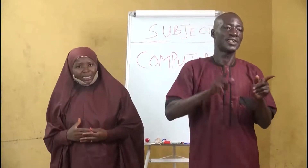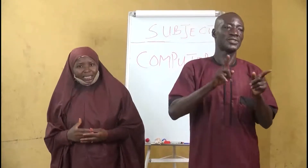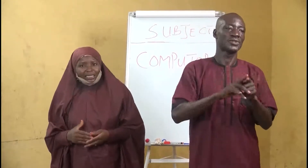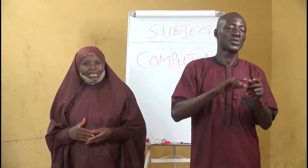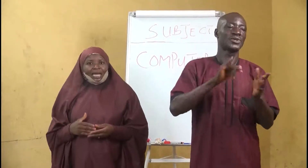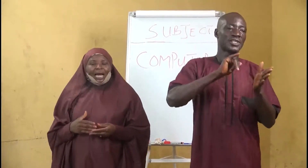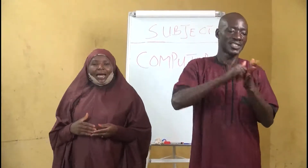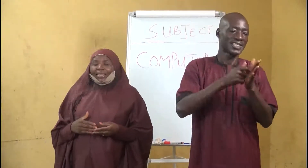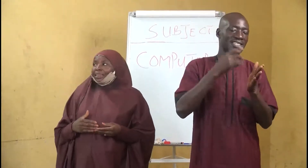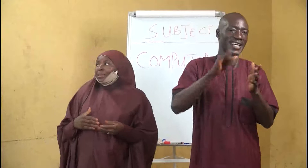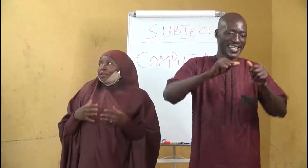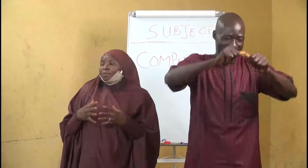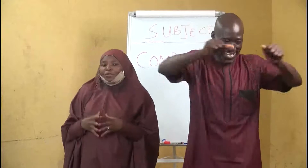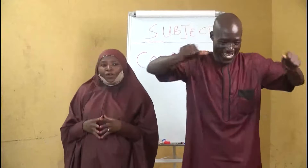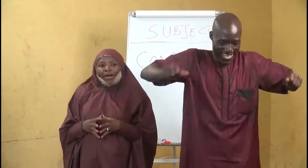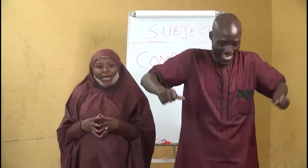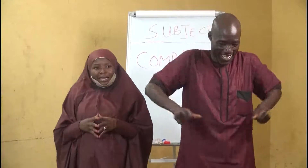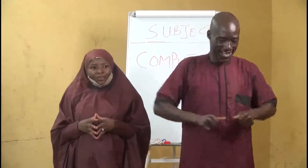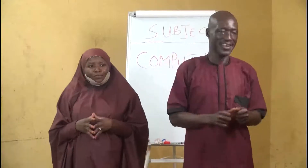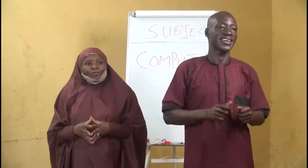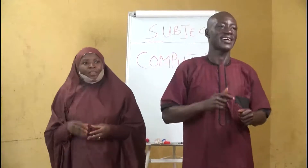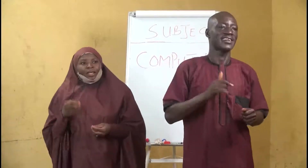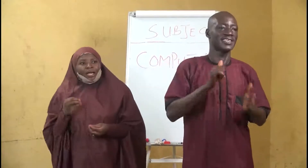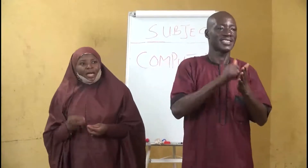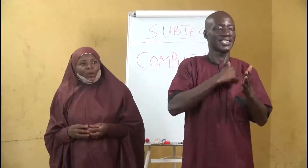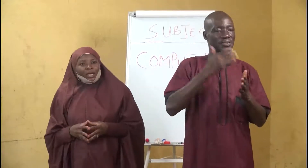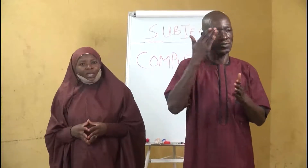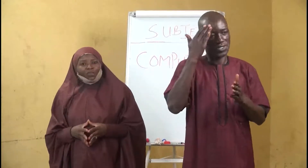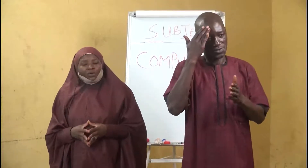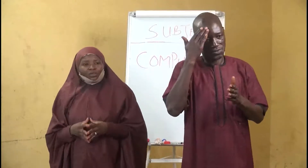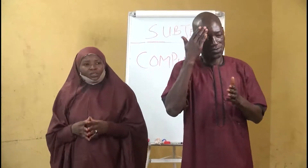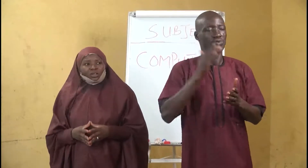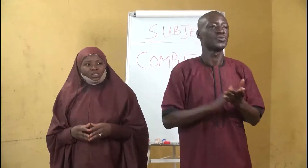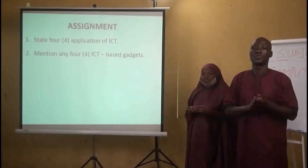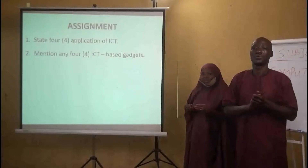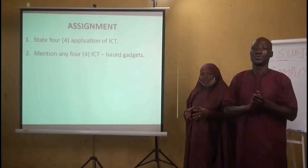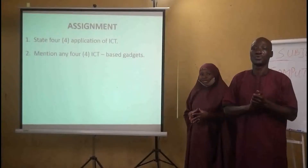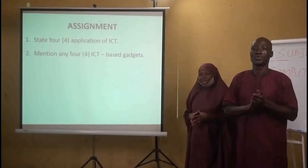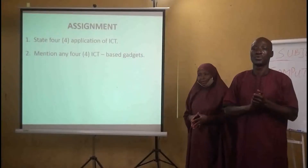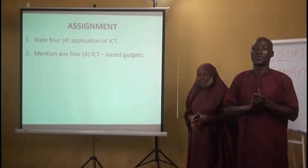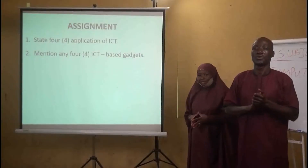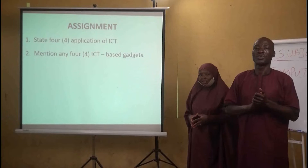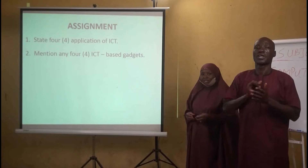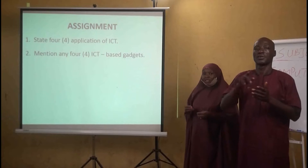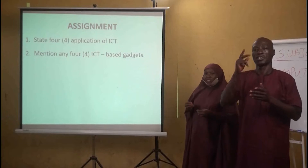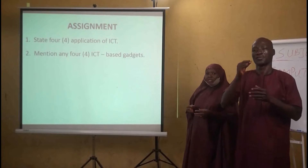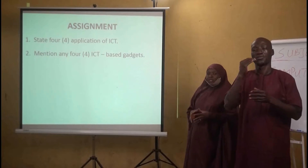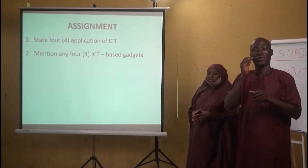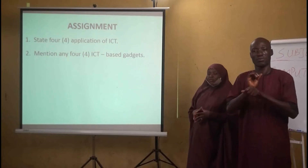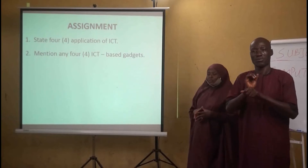listed. And before I leave, I will give you just few assignments. The